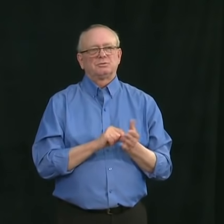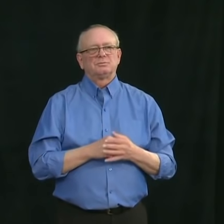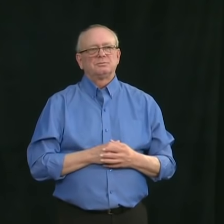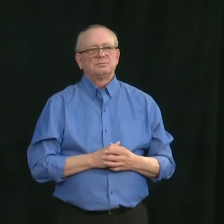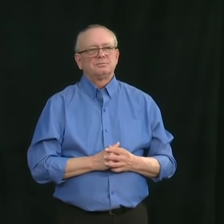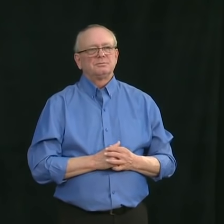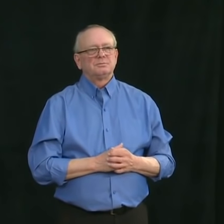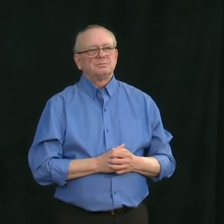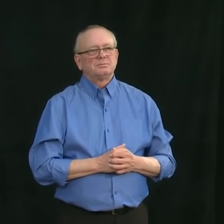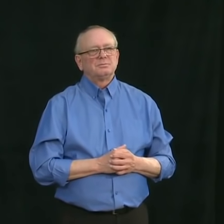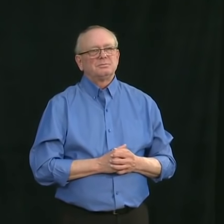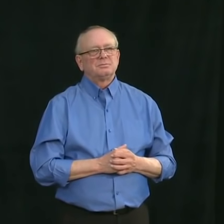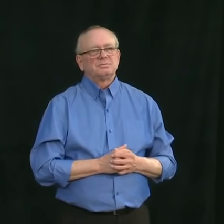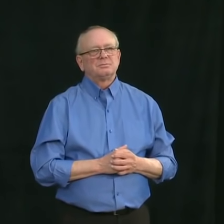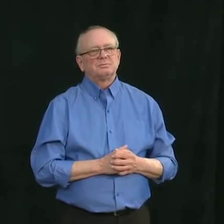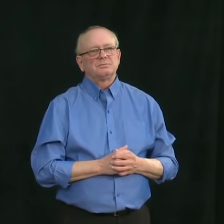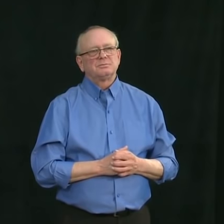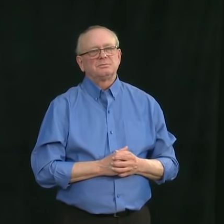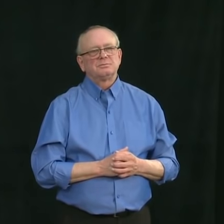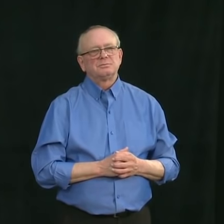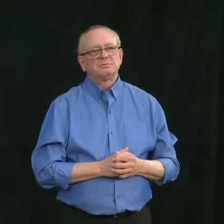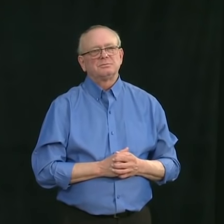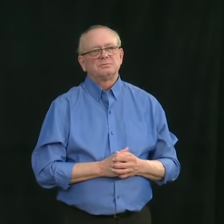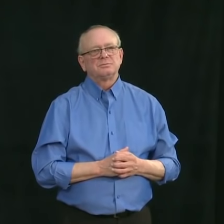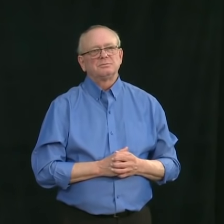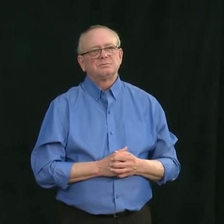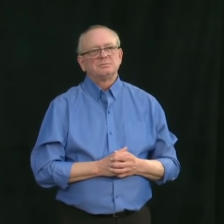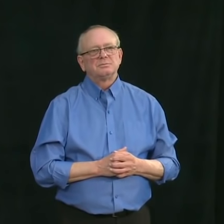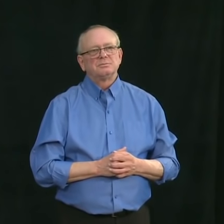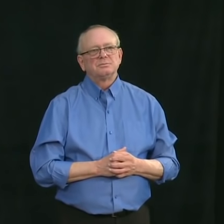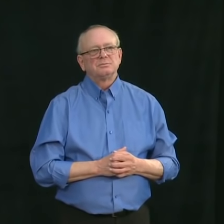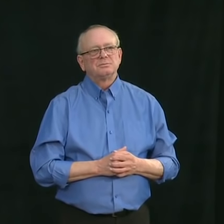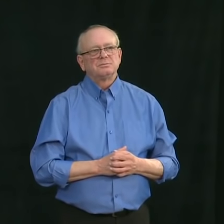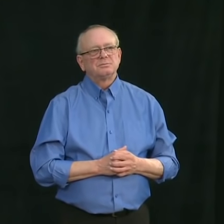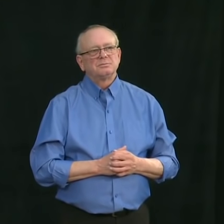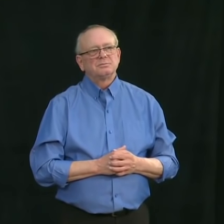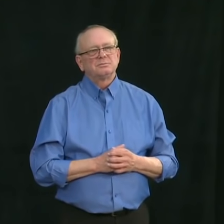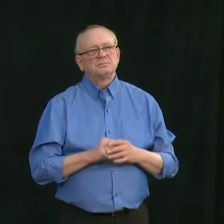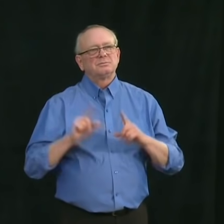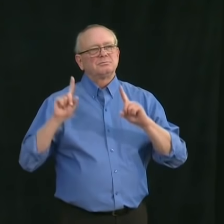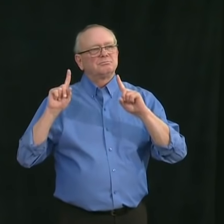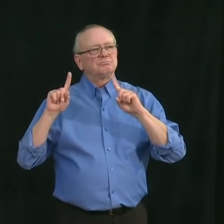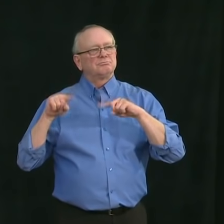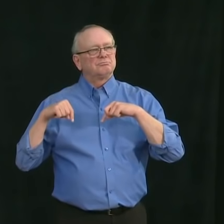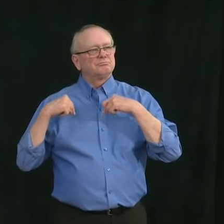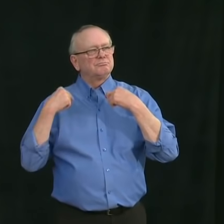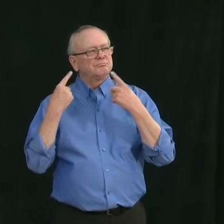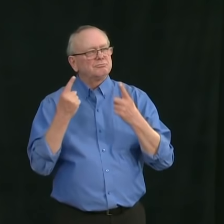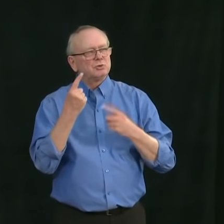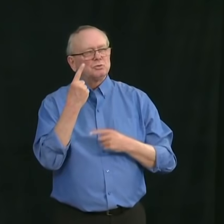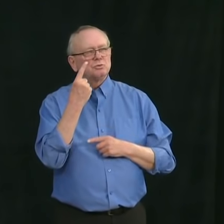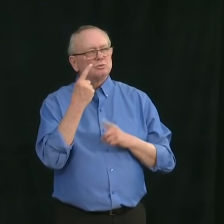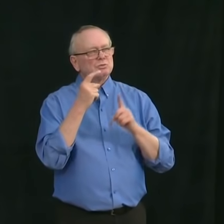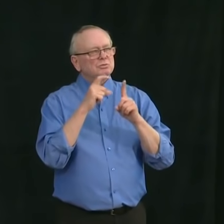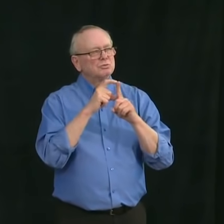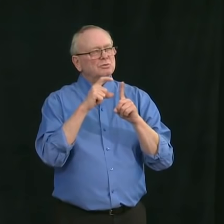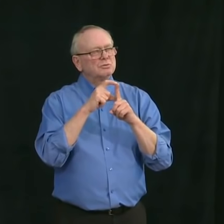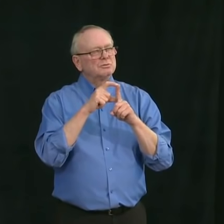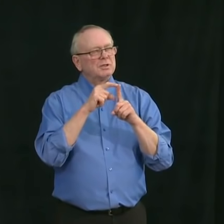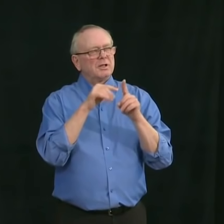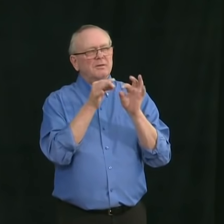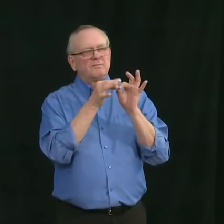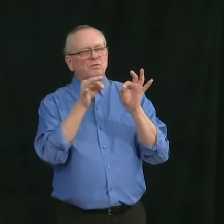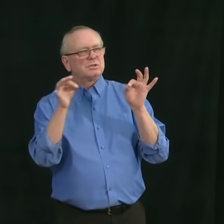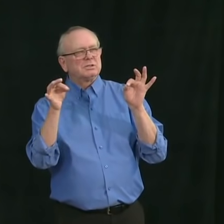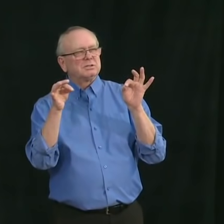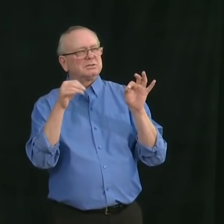Hi, Dr. Hinshaw. One of the terms we've heard a lot and we've been hearing a lot is the idea of flattening the curve as kind of the